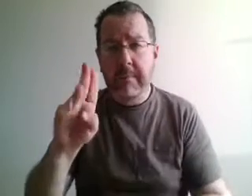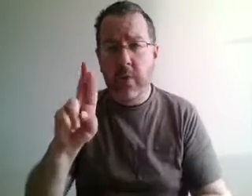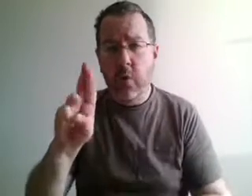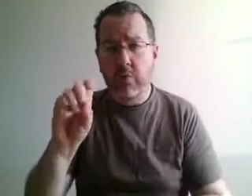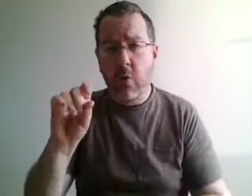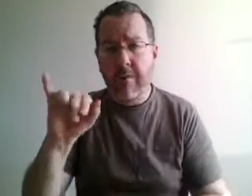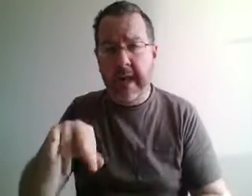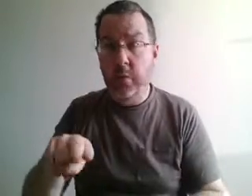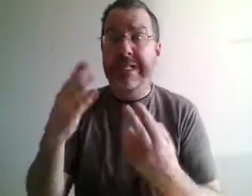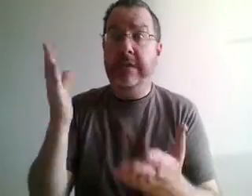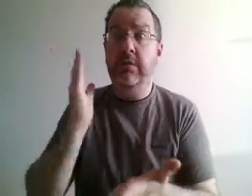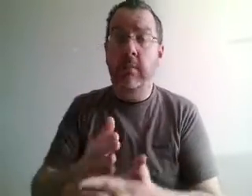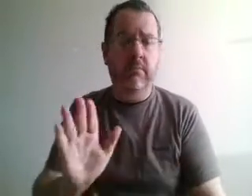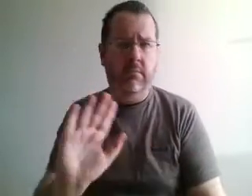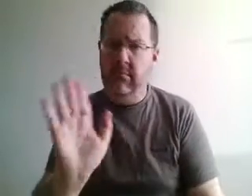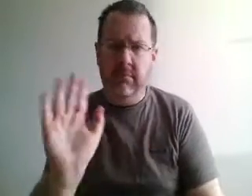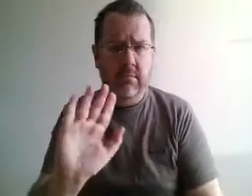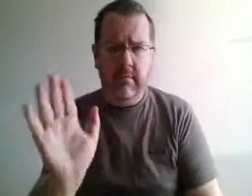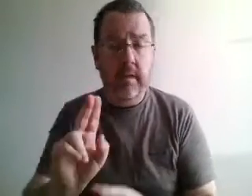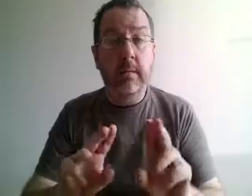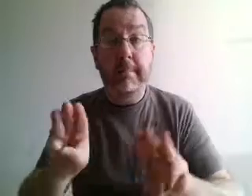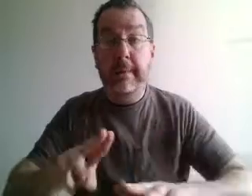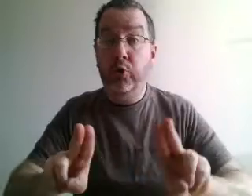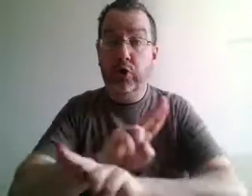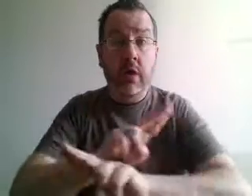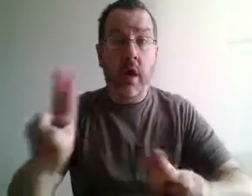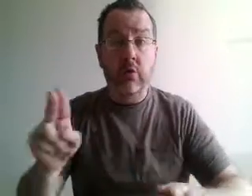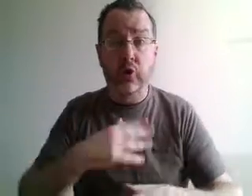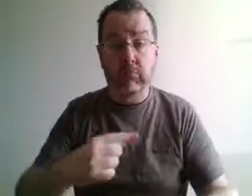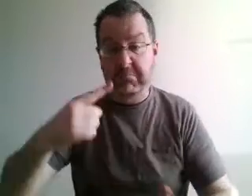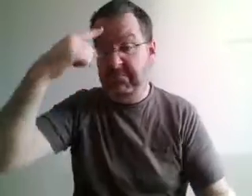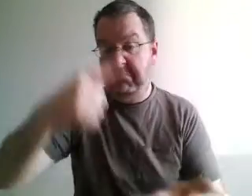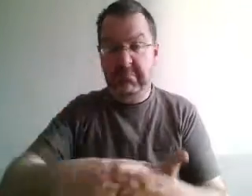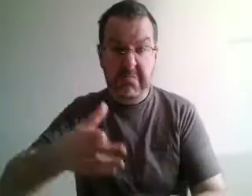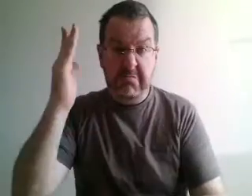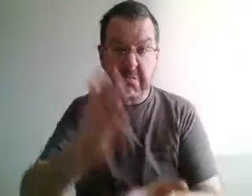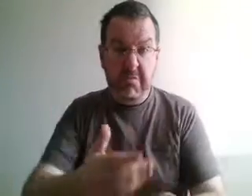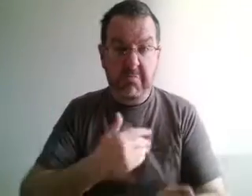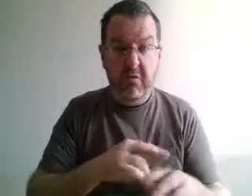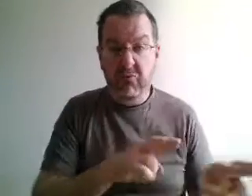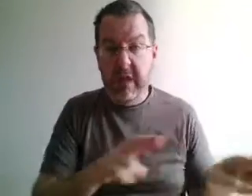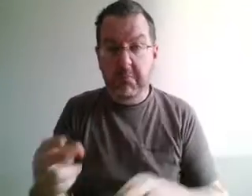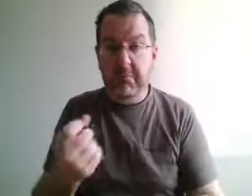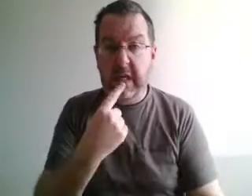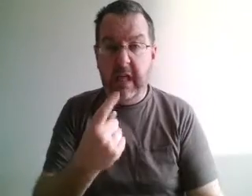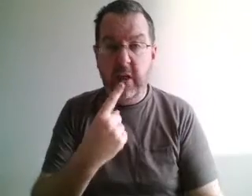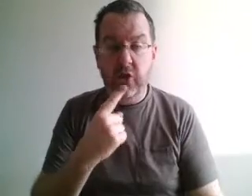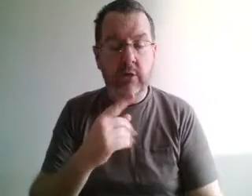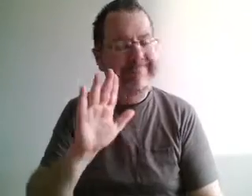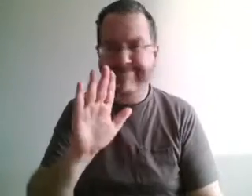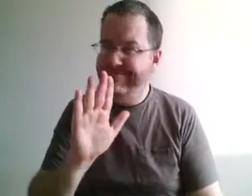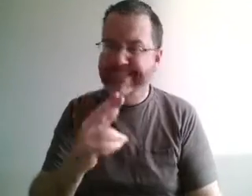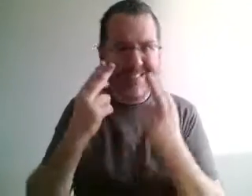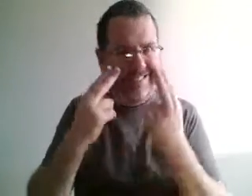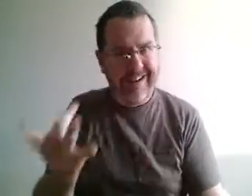fact, people should not stop any of their regular medications without discussing with their GP, because there's a lot of fake news going out